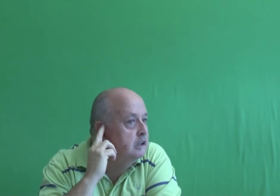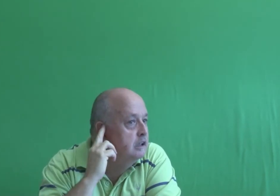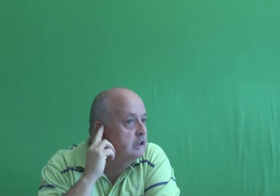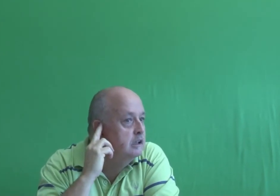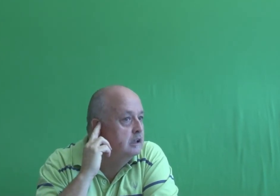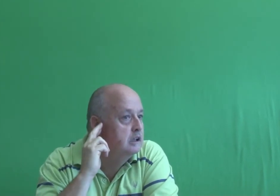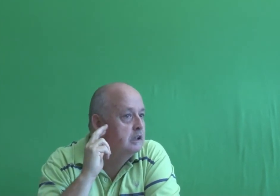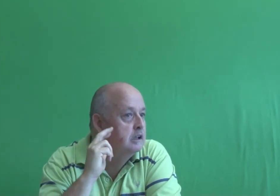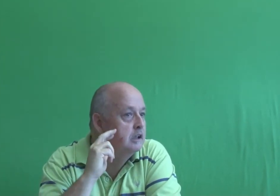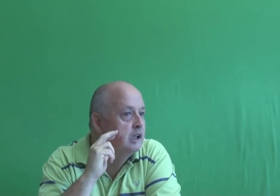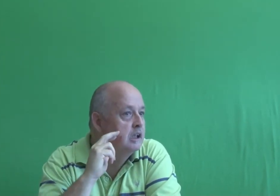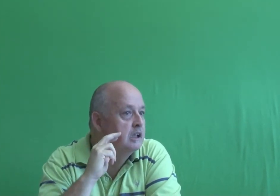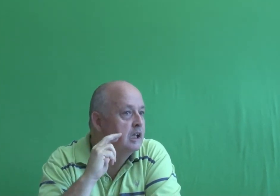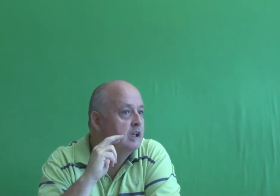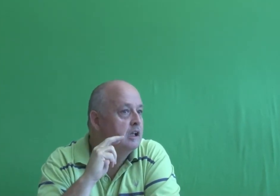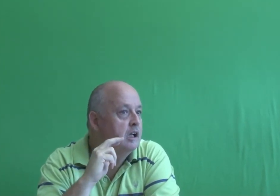Yeah. Is it a challenge being deaf here?